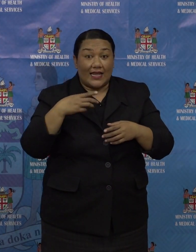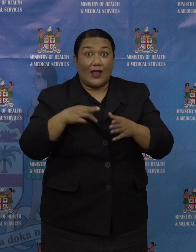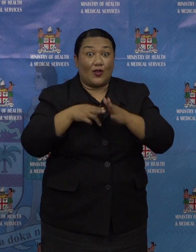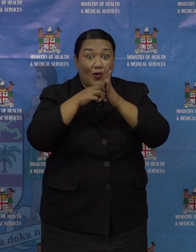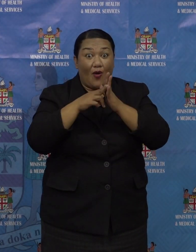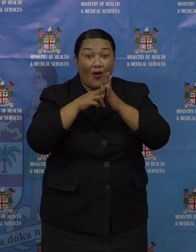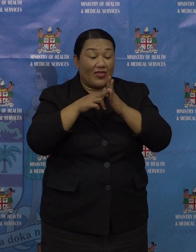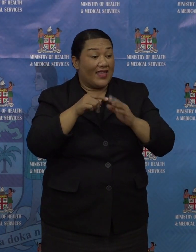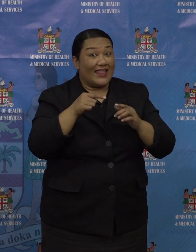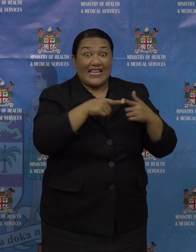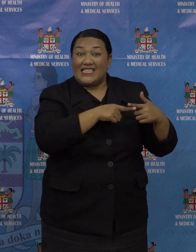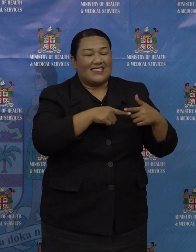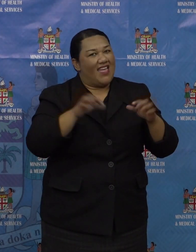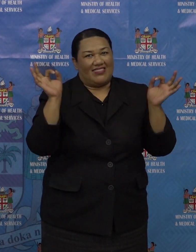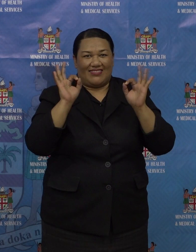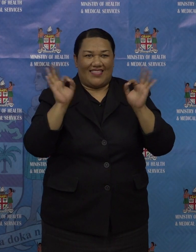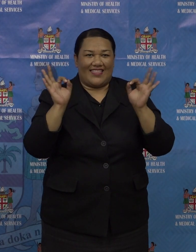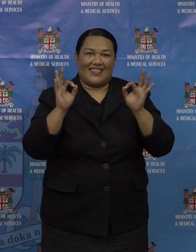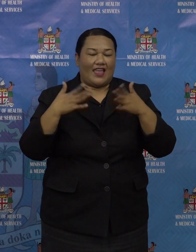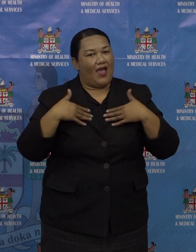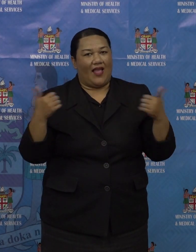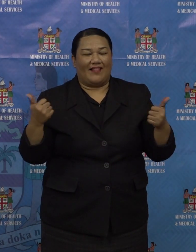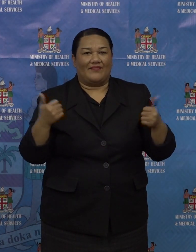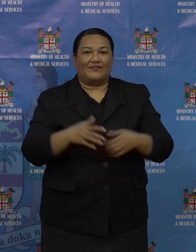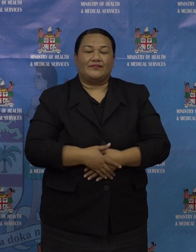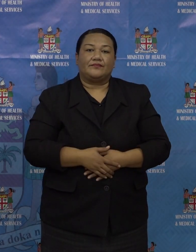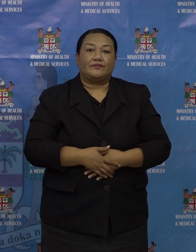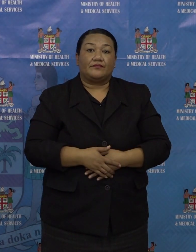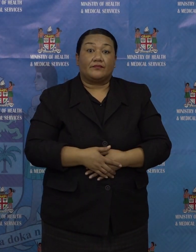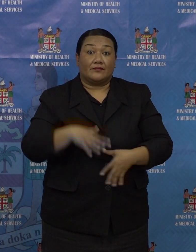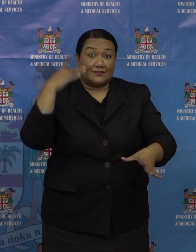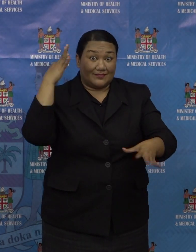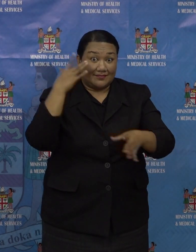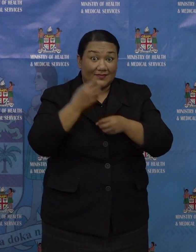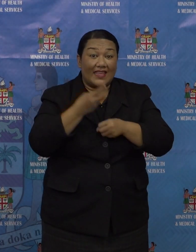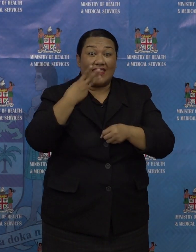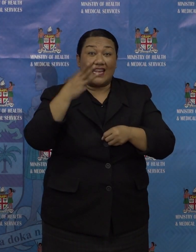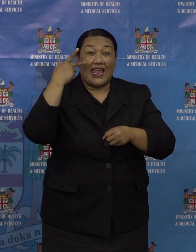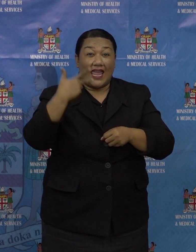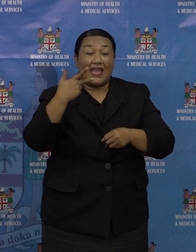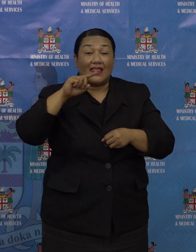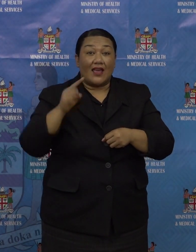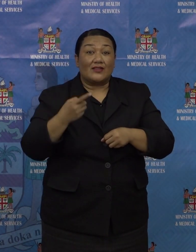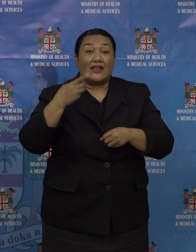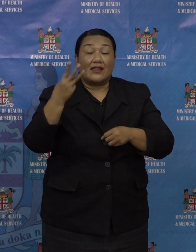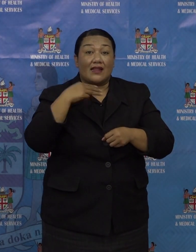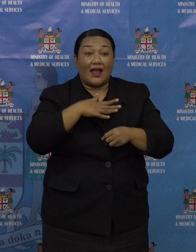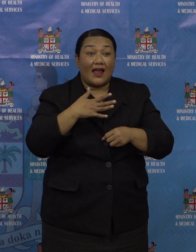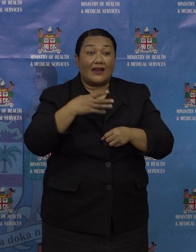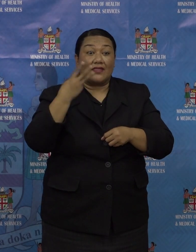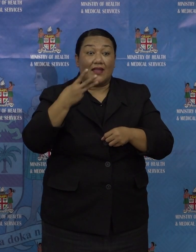and there are no active cases currently in those divisions. So in total, there have been 38,344